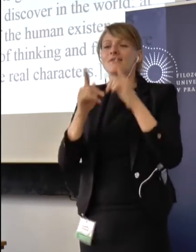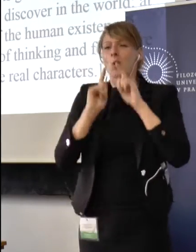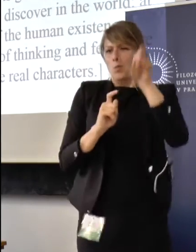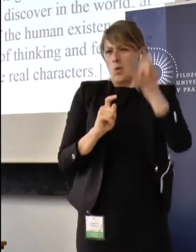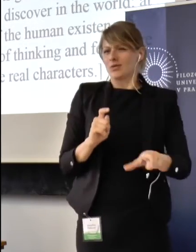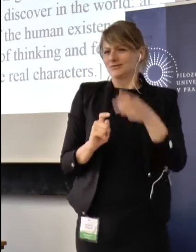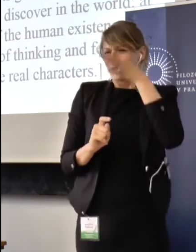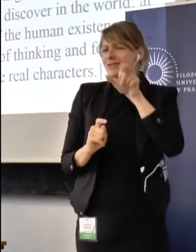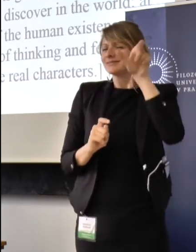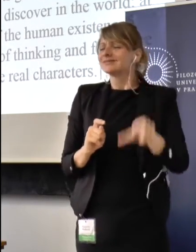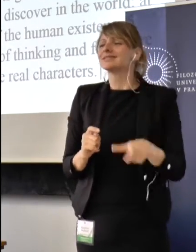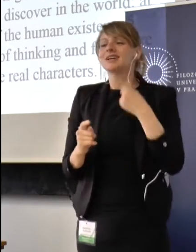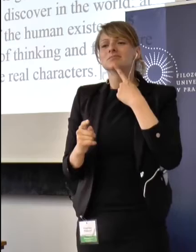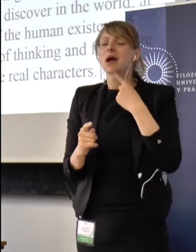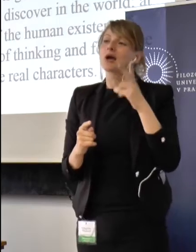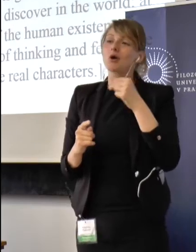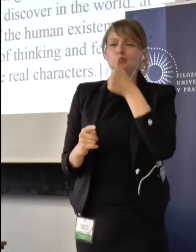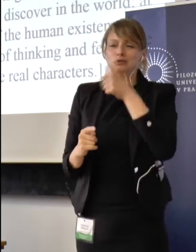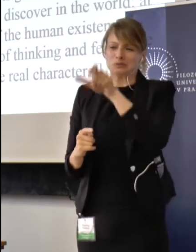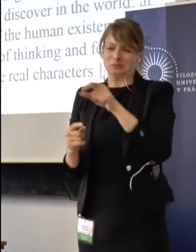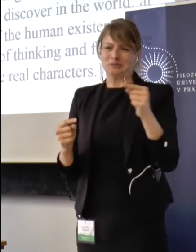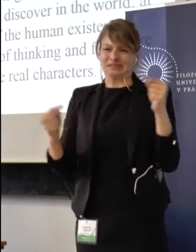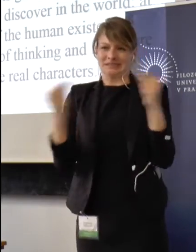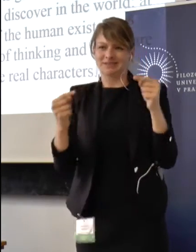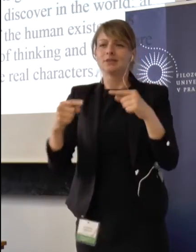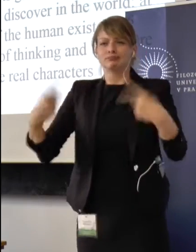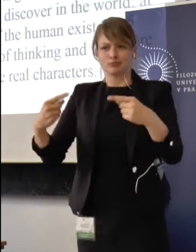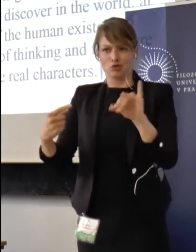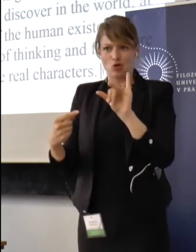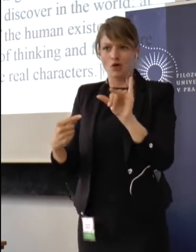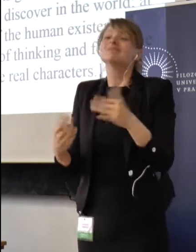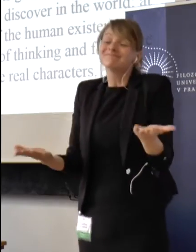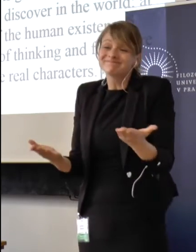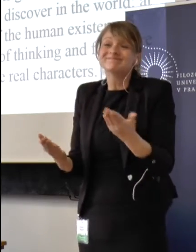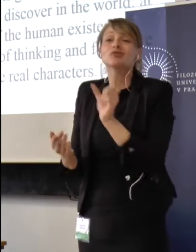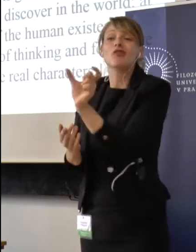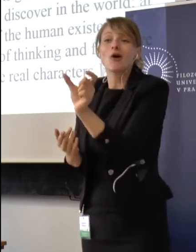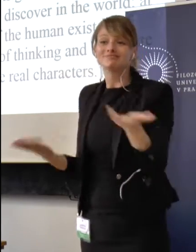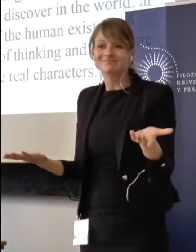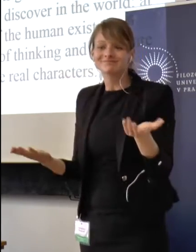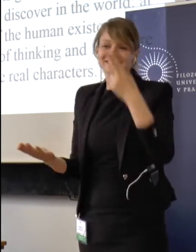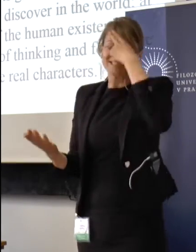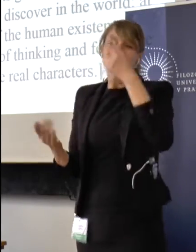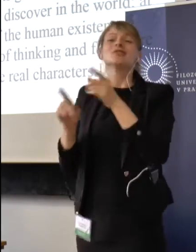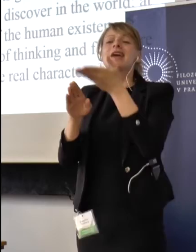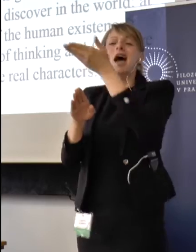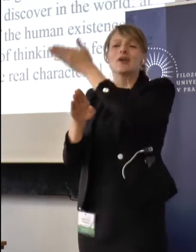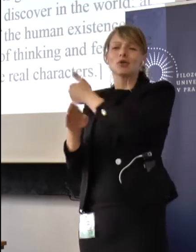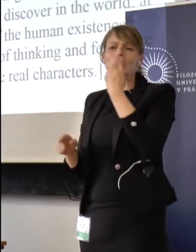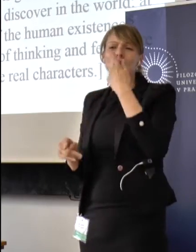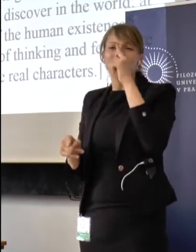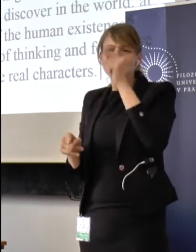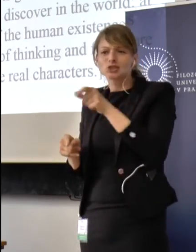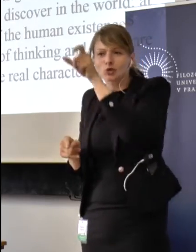and this is the sign. His enemy is the Aristotelian world language conception. So he says this is awful, and